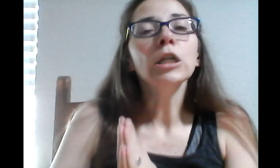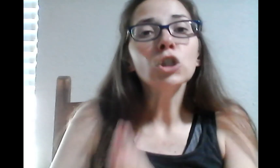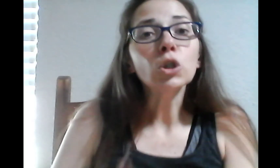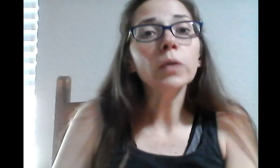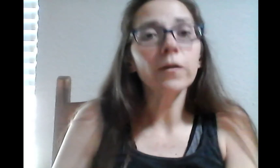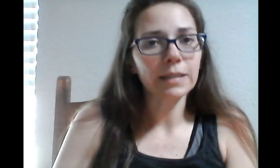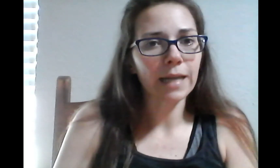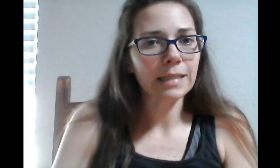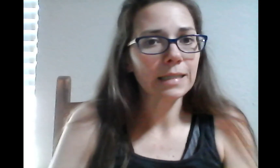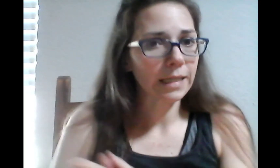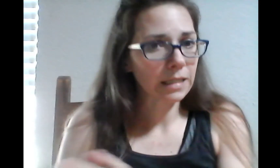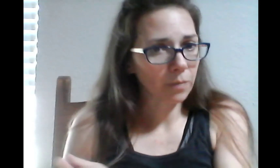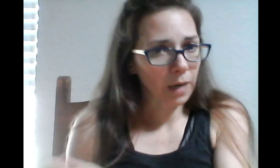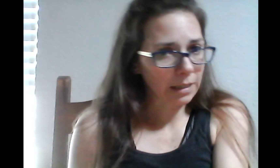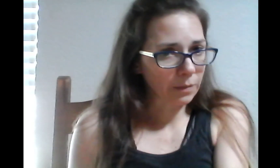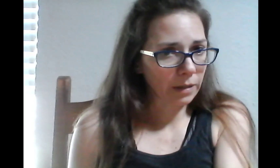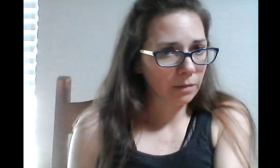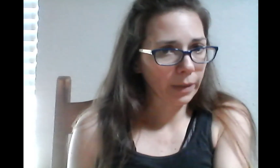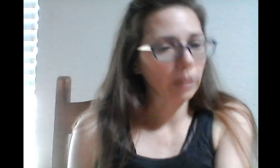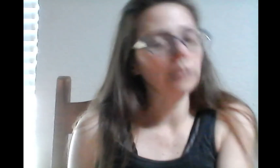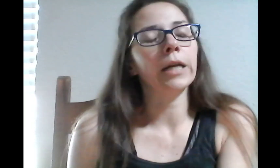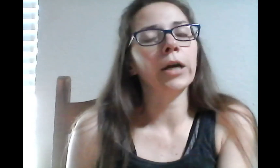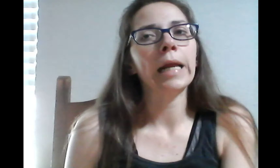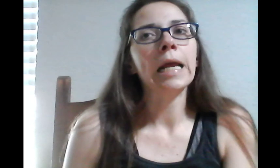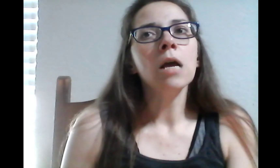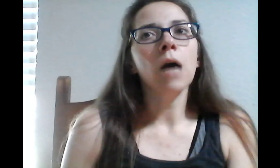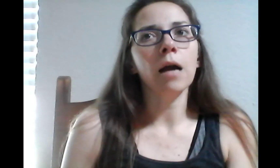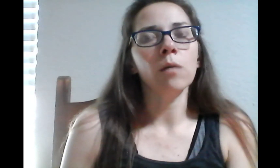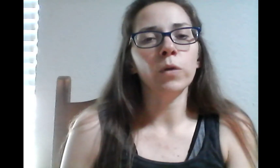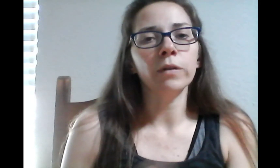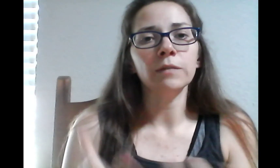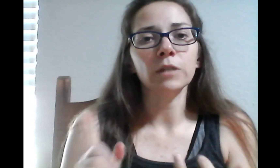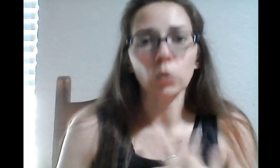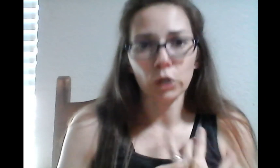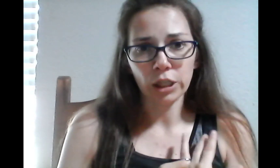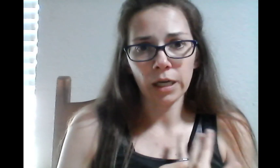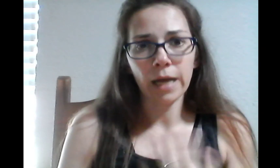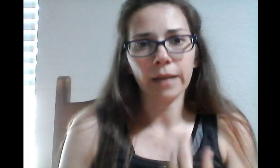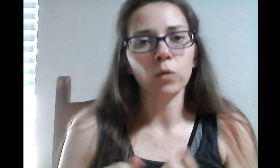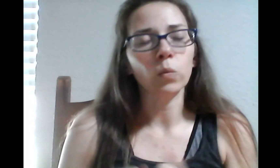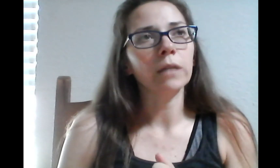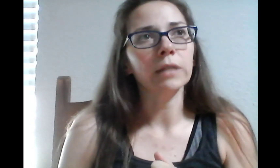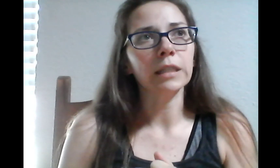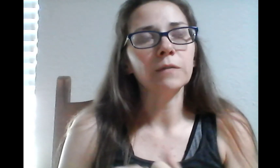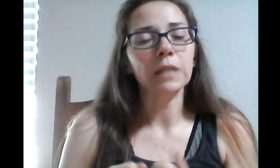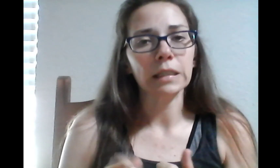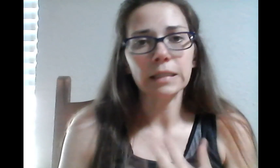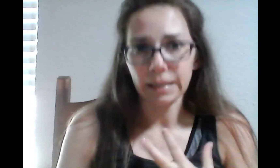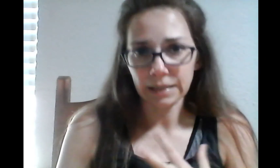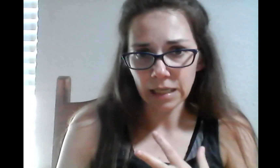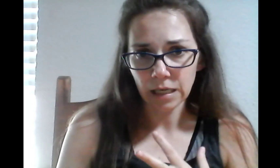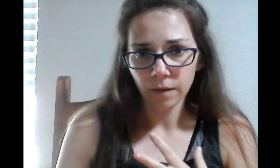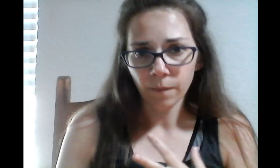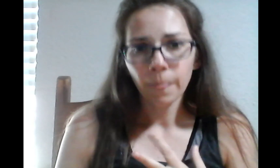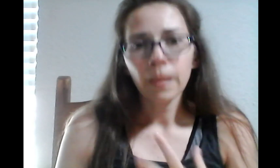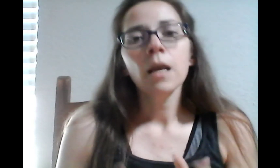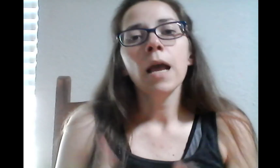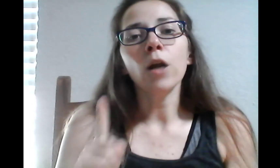two different states thanks to my husband being military. We lived in Georgia, and then we lived in Tennessee. In